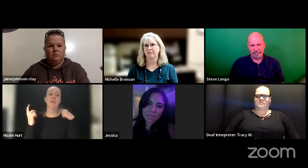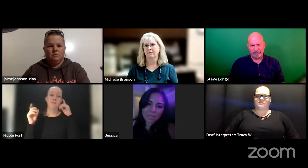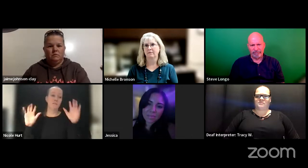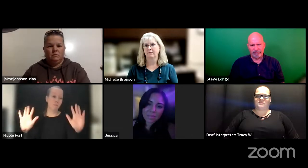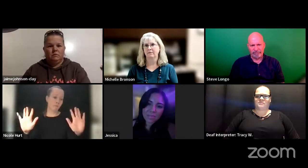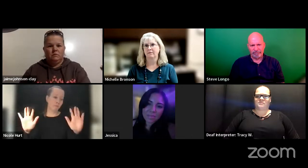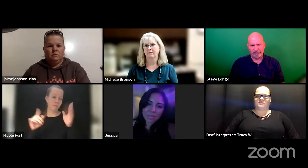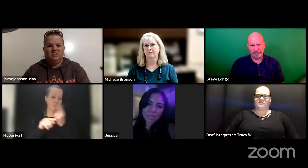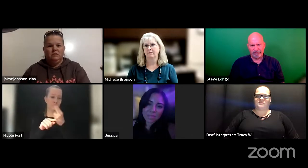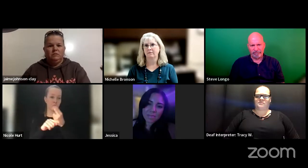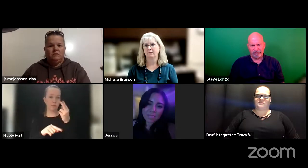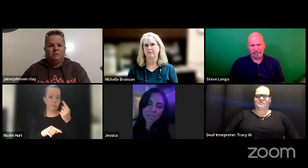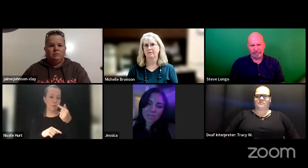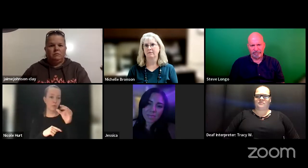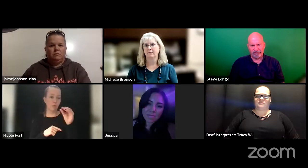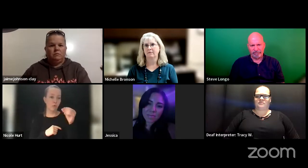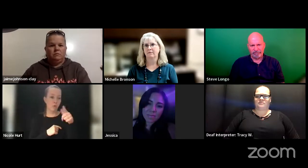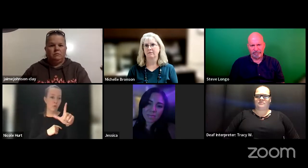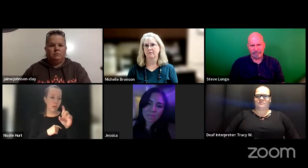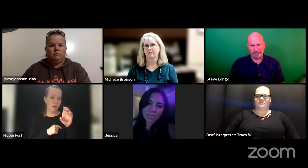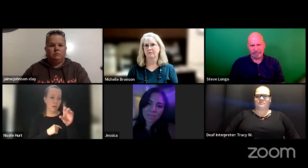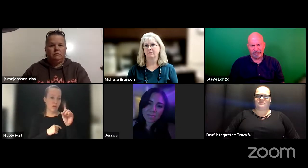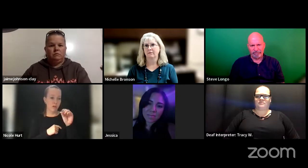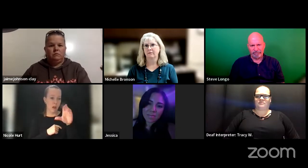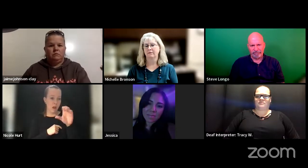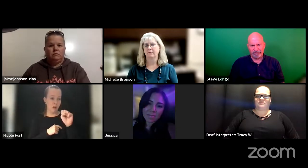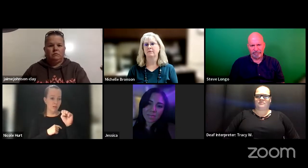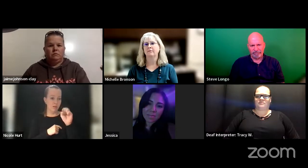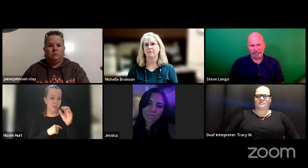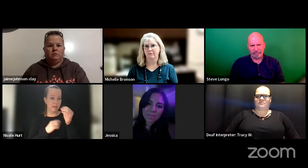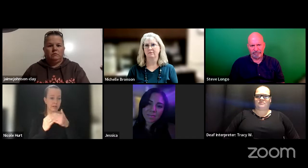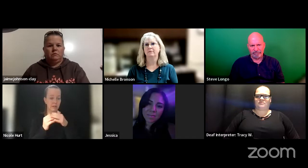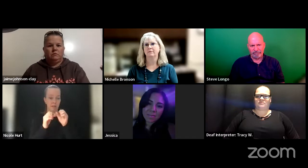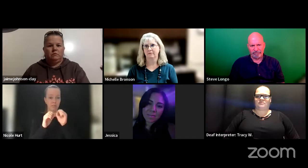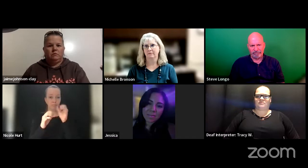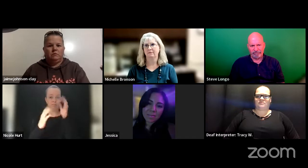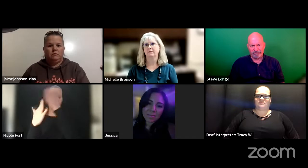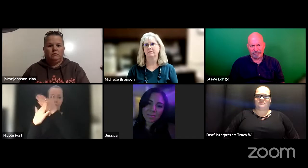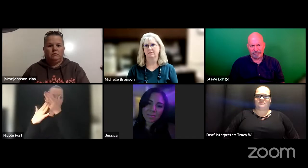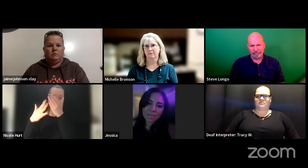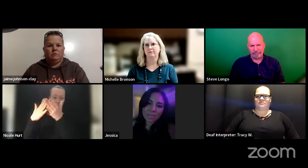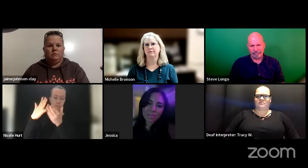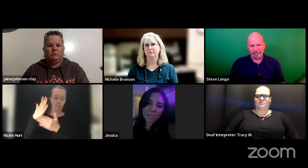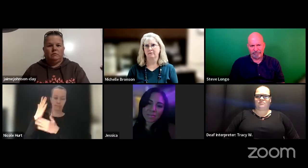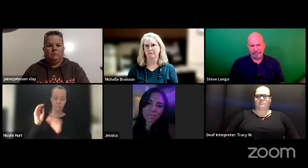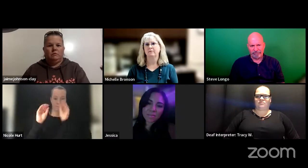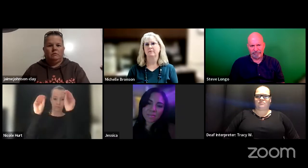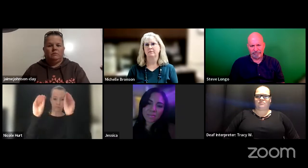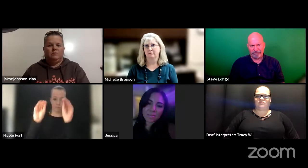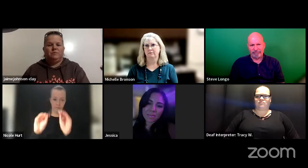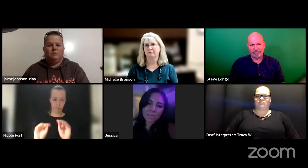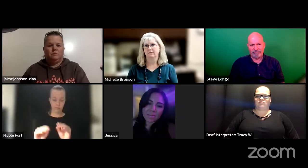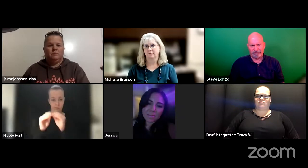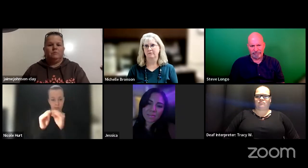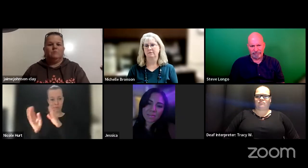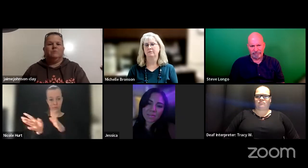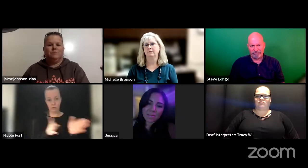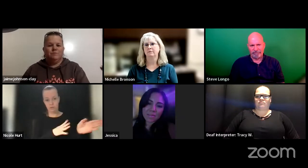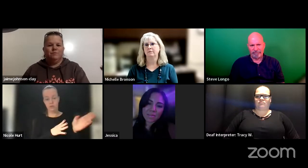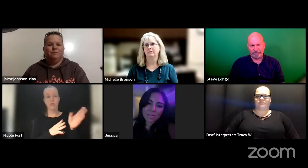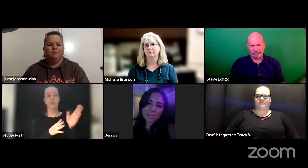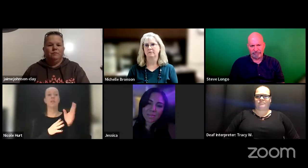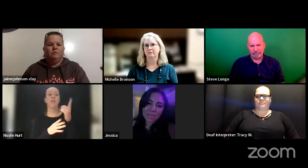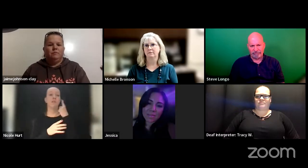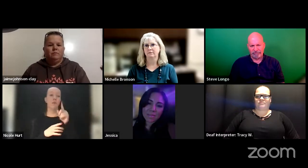to constantly deal with that via email. So I have moved to Google Docs in